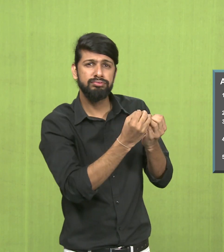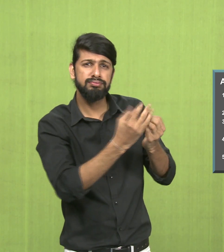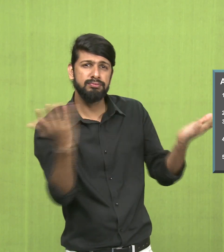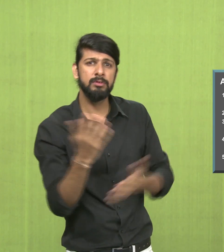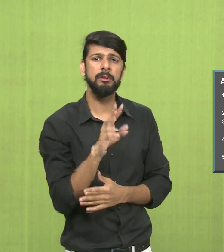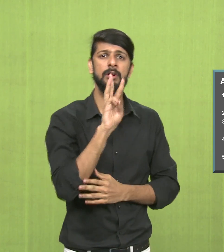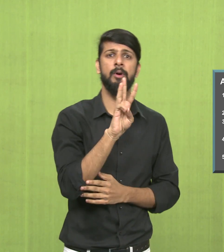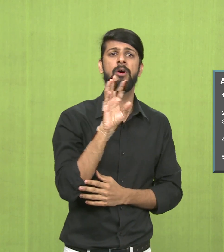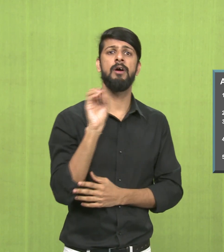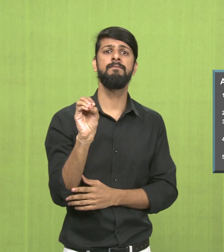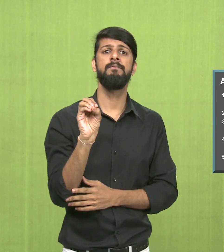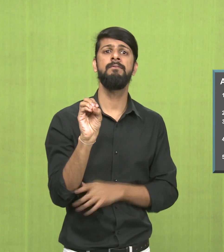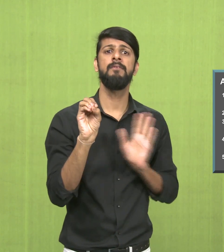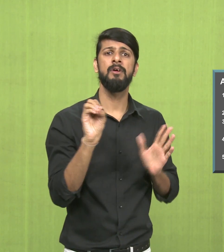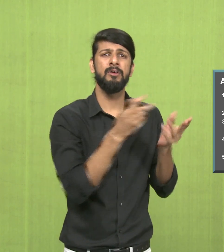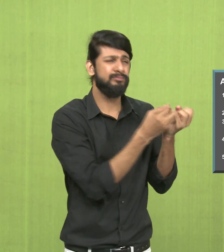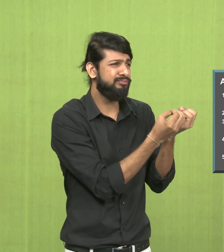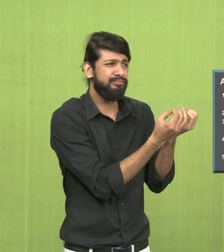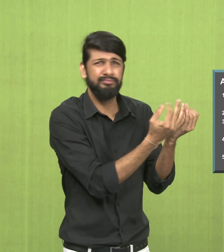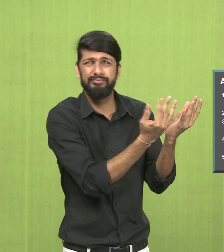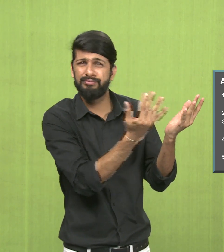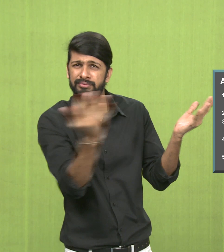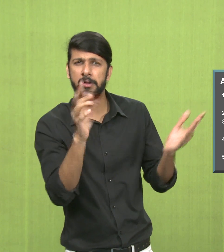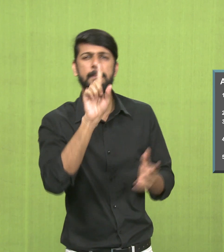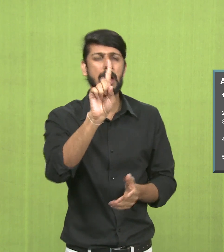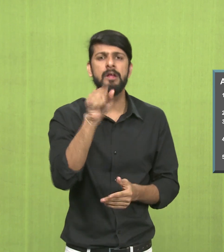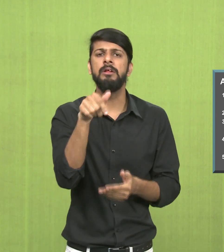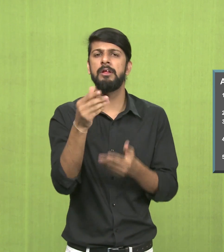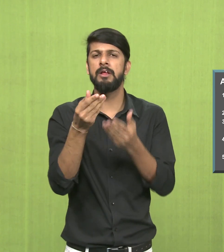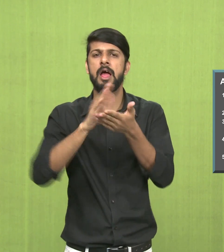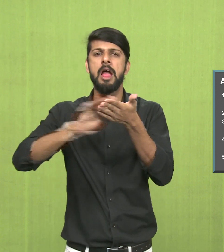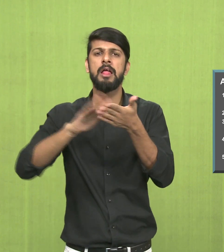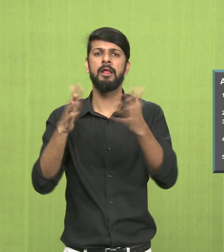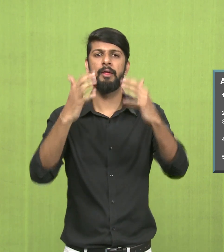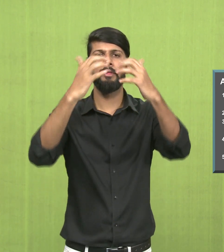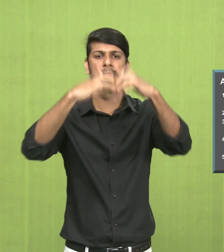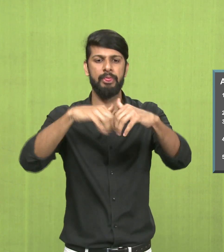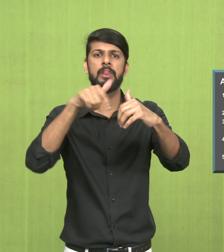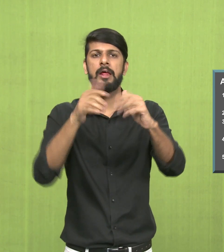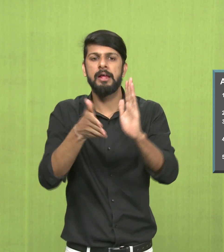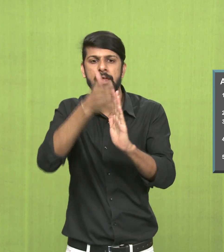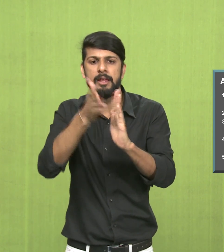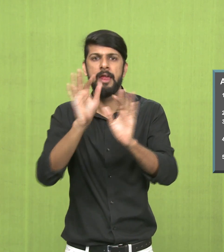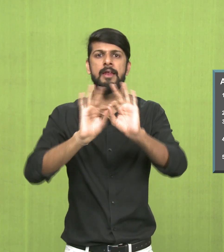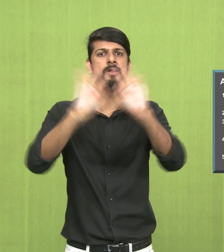the 30 caves, there was one which was unfinished and the rest